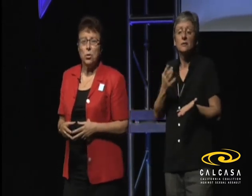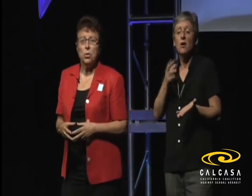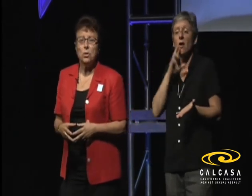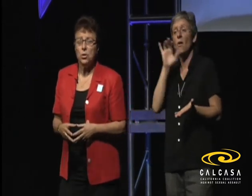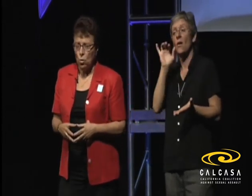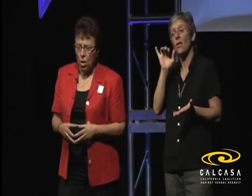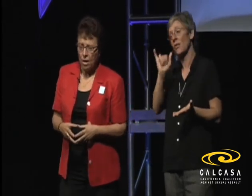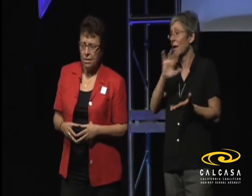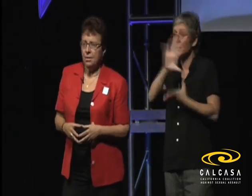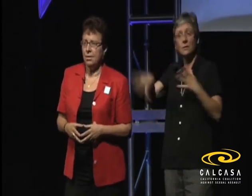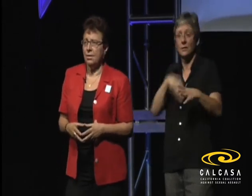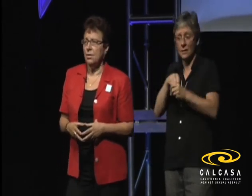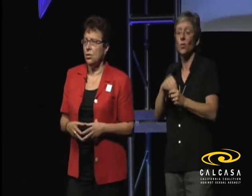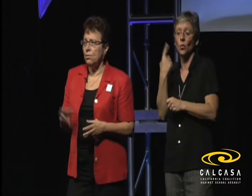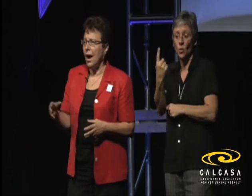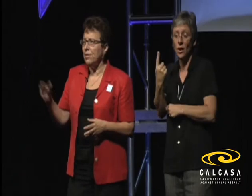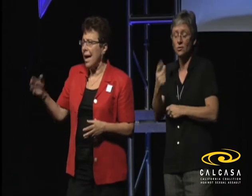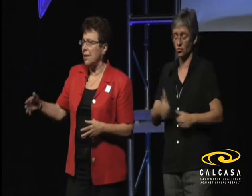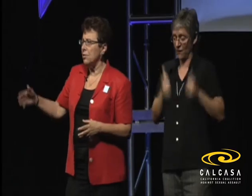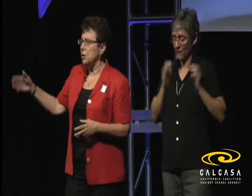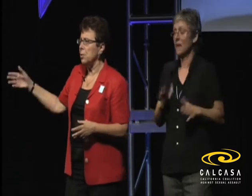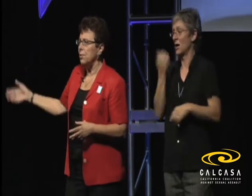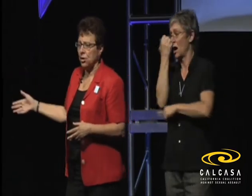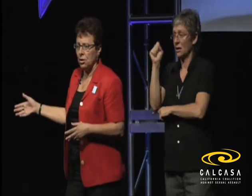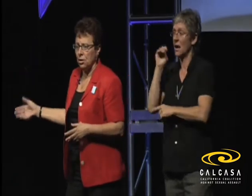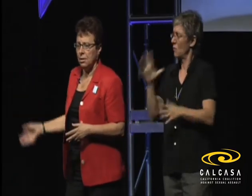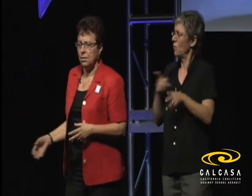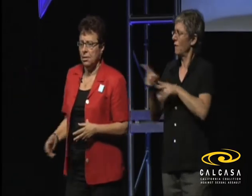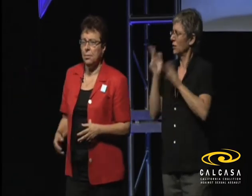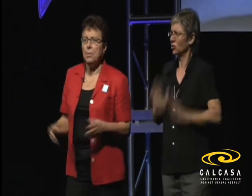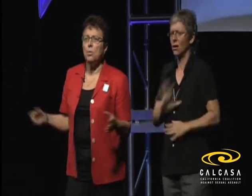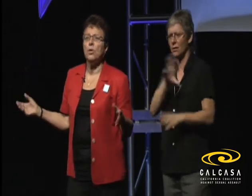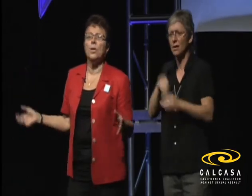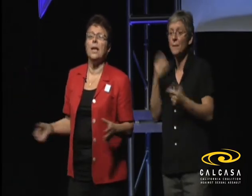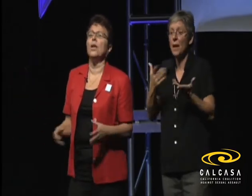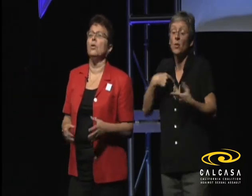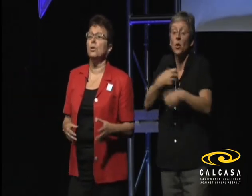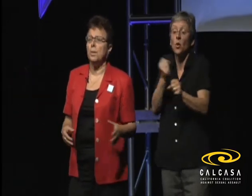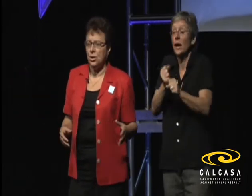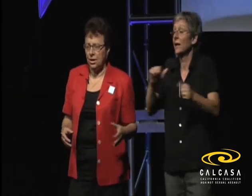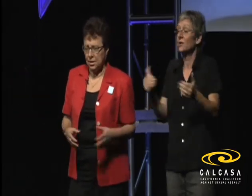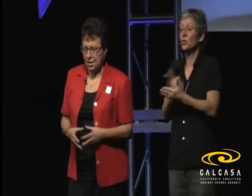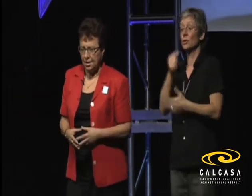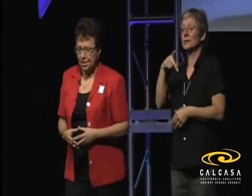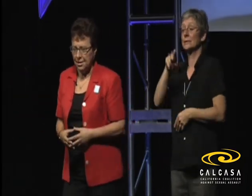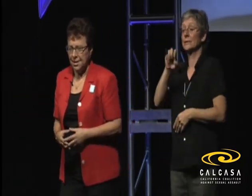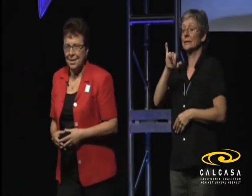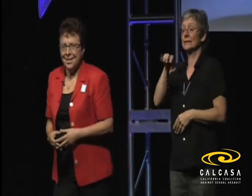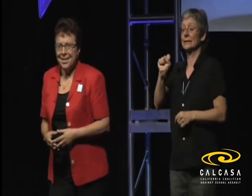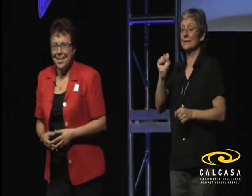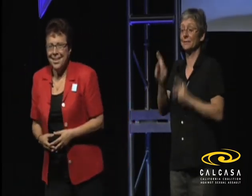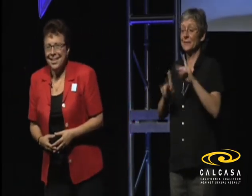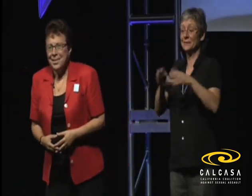that all rolled into one: survivor, activist, professional. Maybe we're creating a new species.